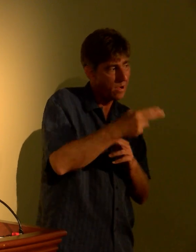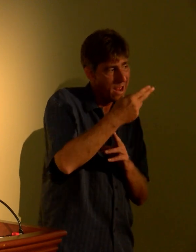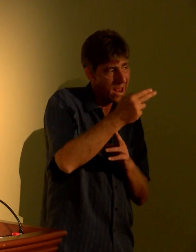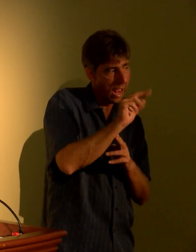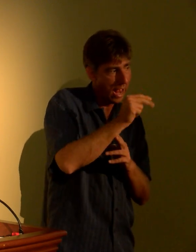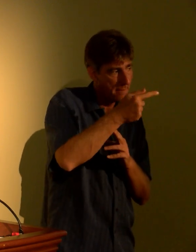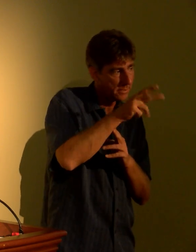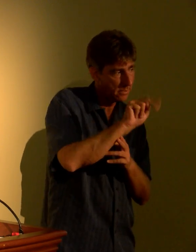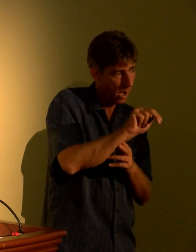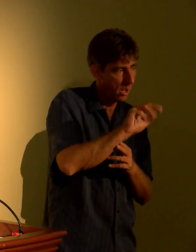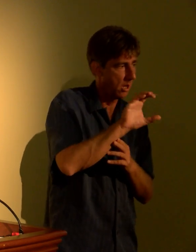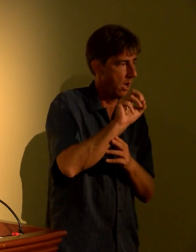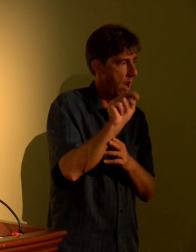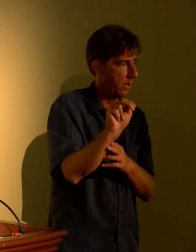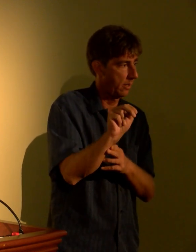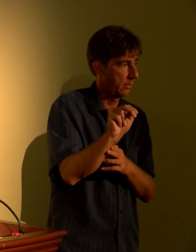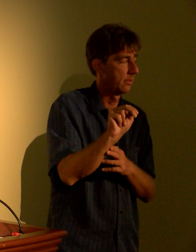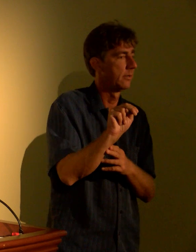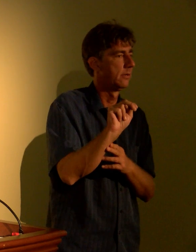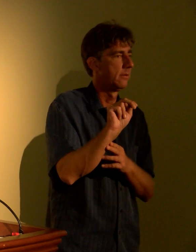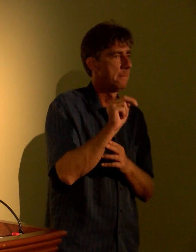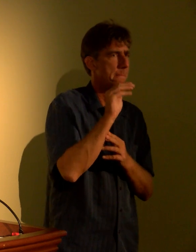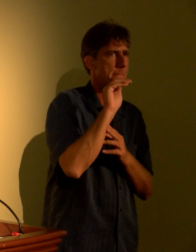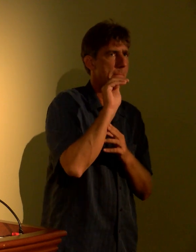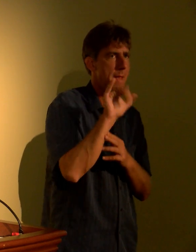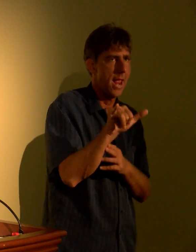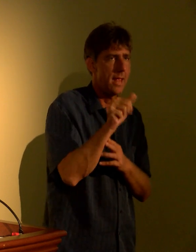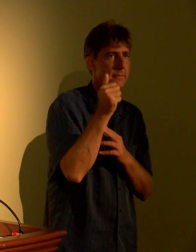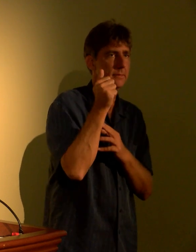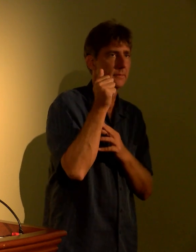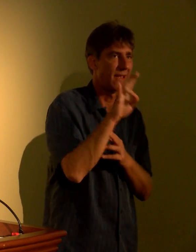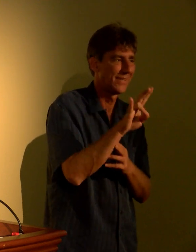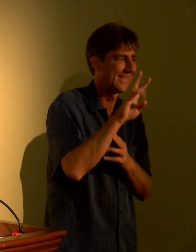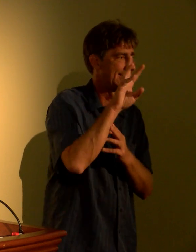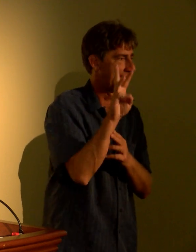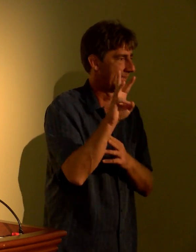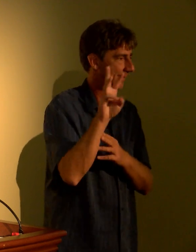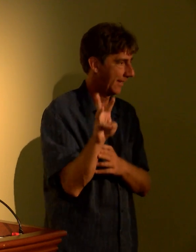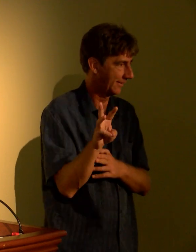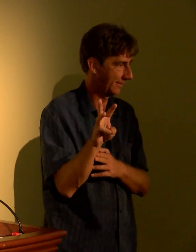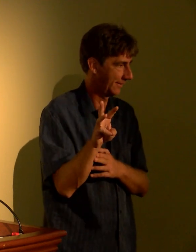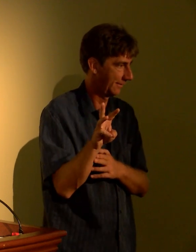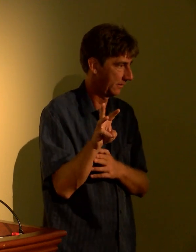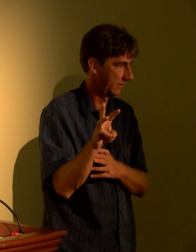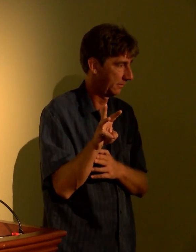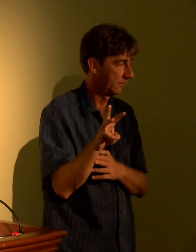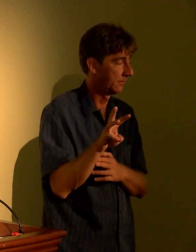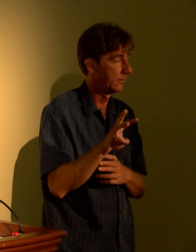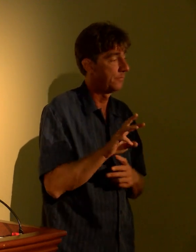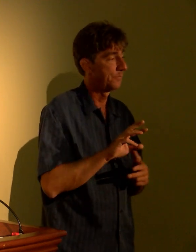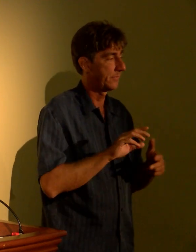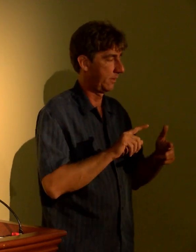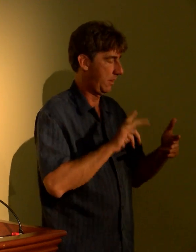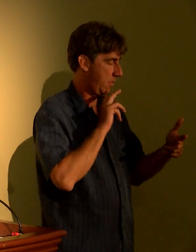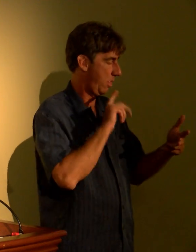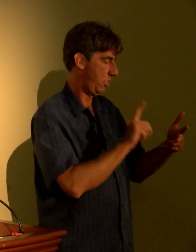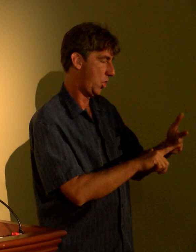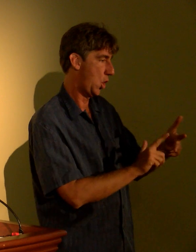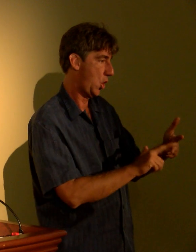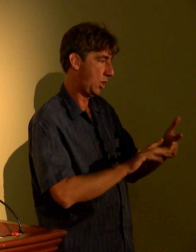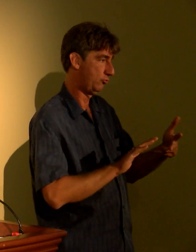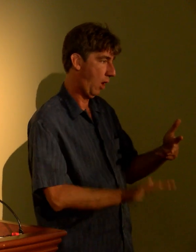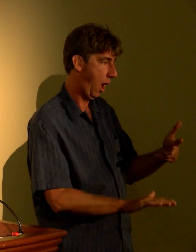Connecticut, in May of 1766. He was the third child of a physician, Dr. John